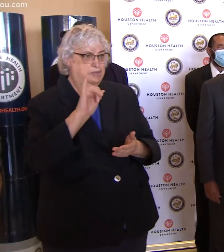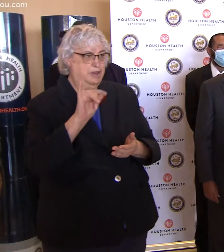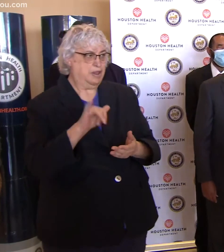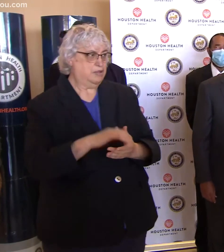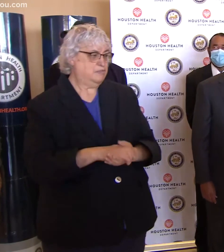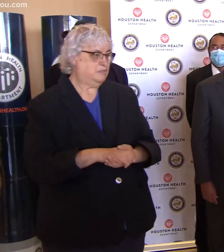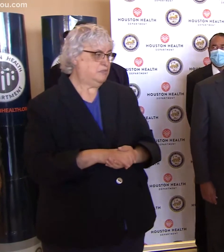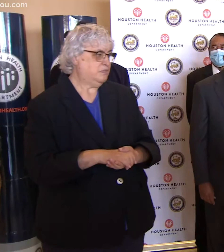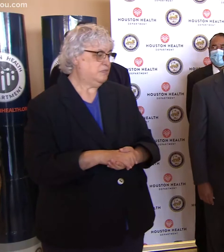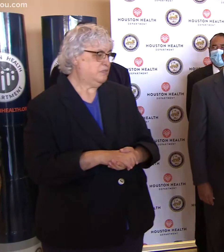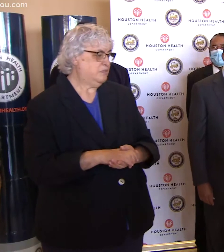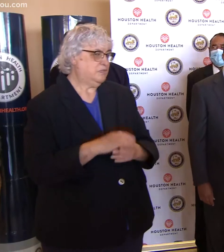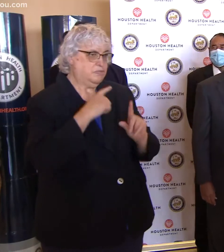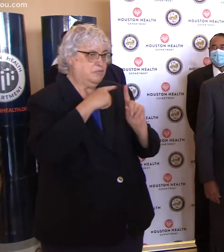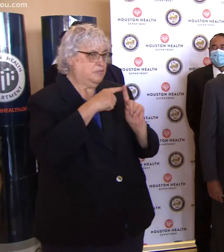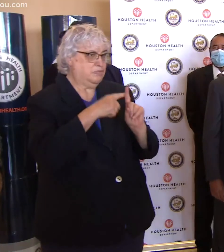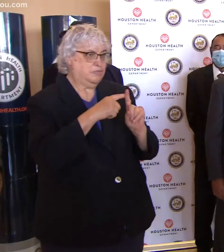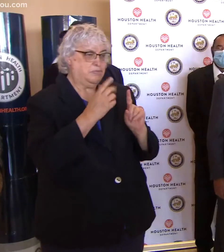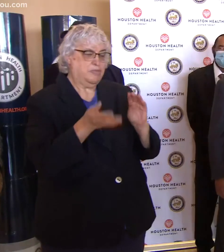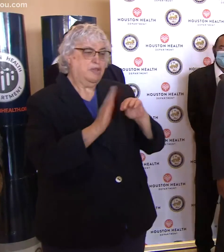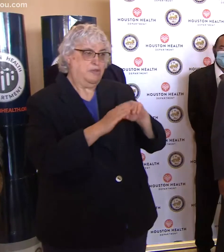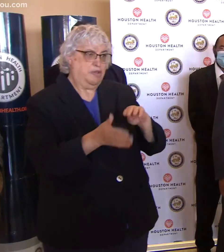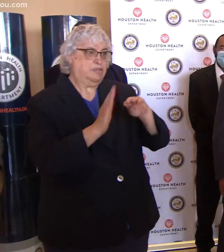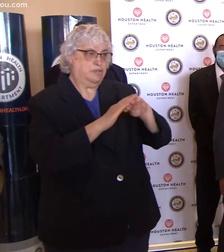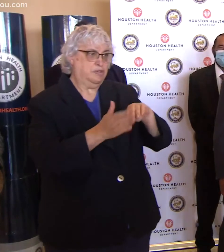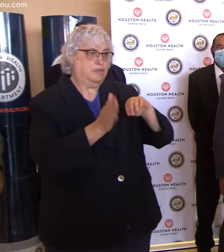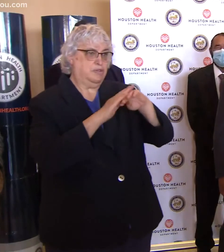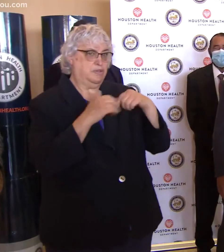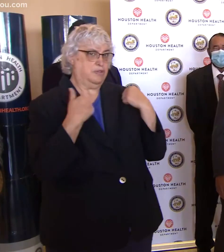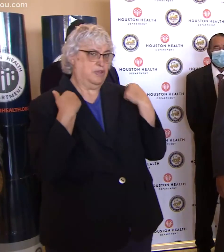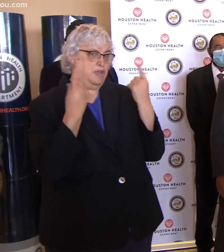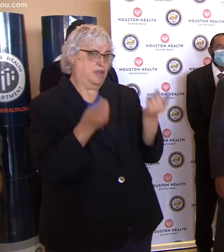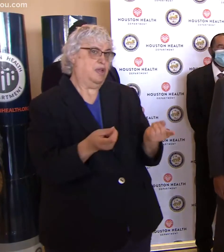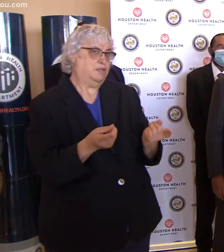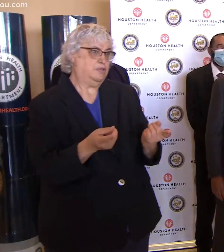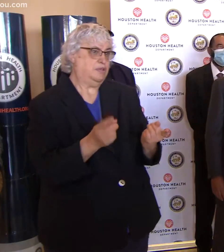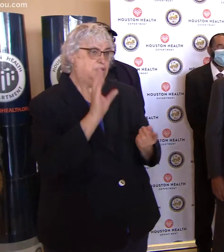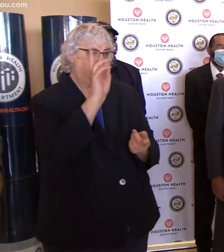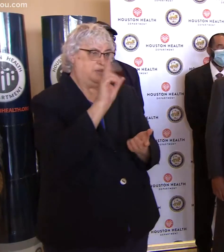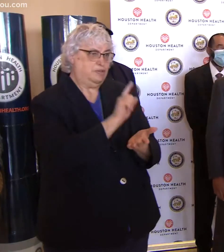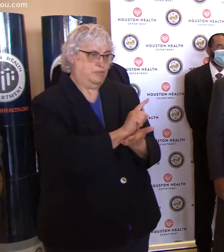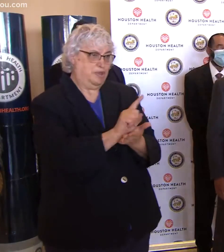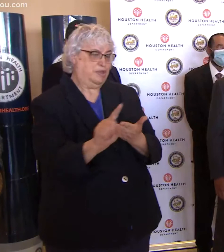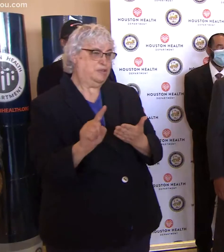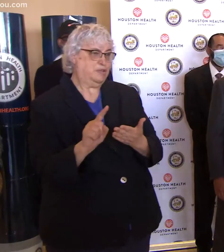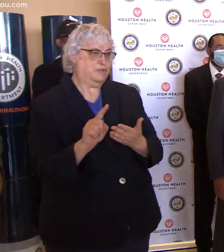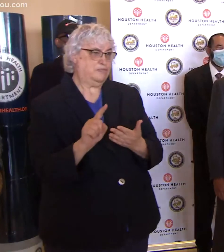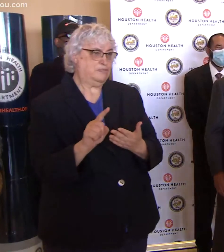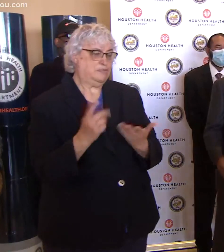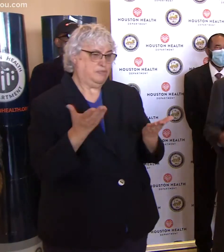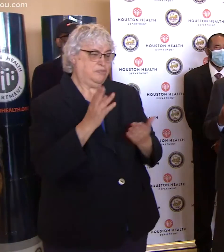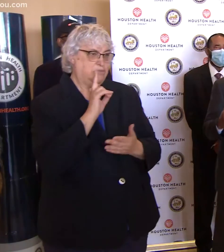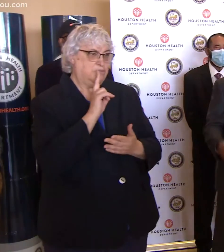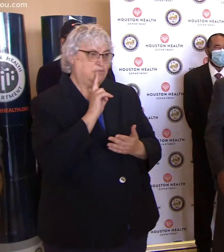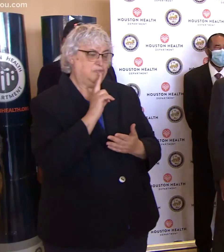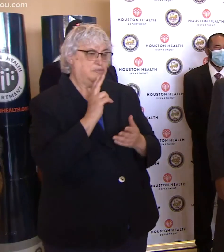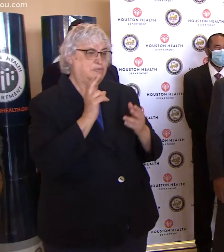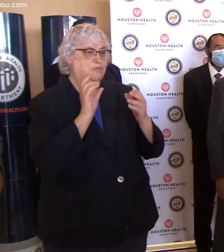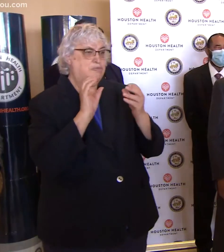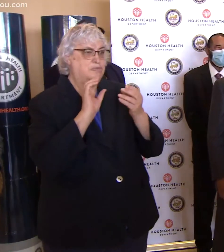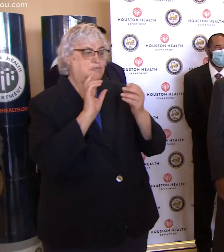Well, the positivity rate is increasing. It's been increasing for the last 6 weeks in the city of Houston. The number of